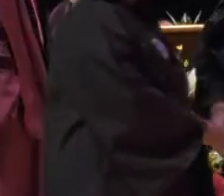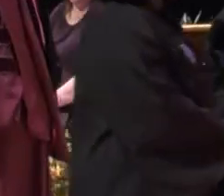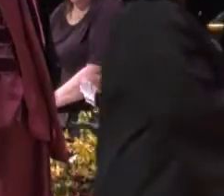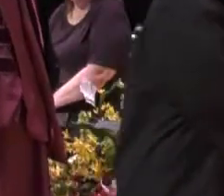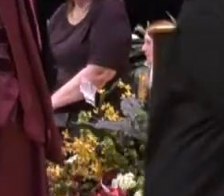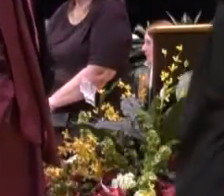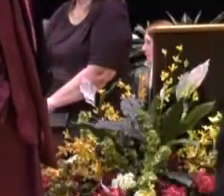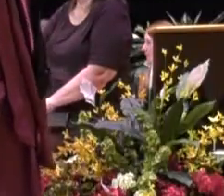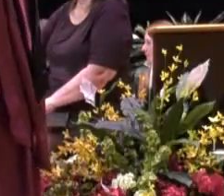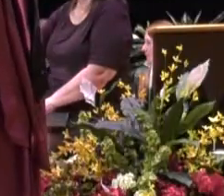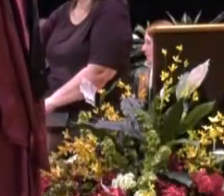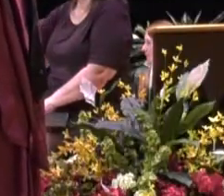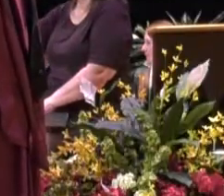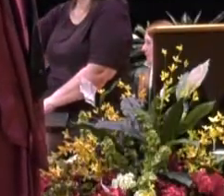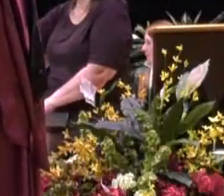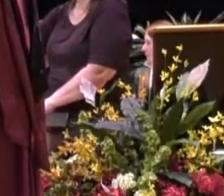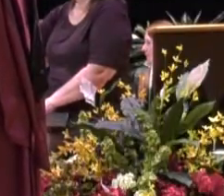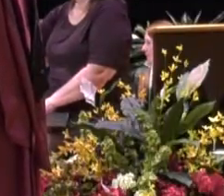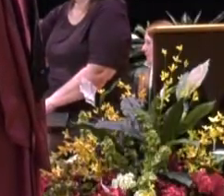Sarah Nicole Lum.